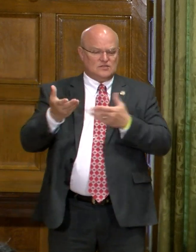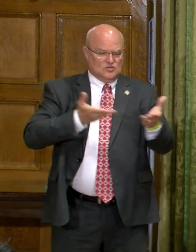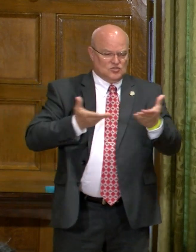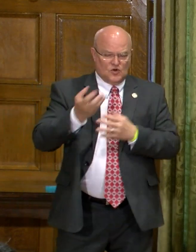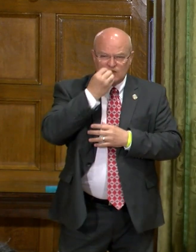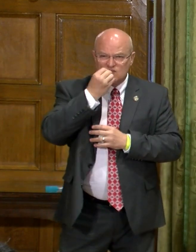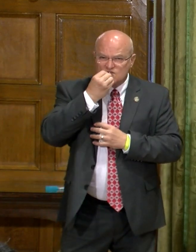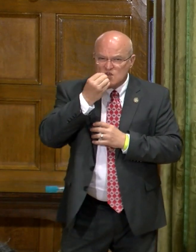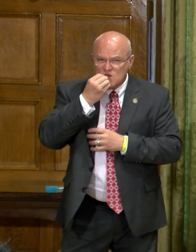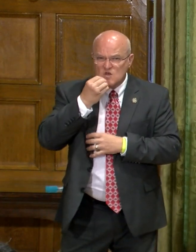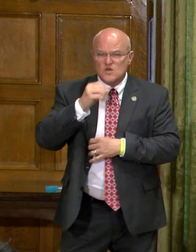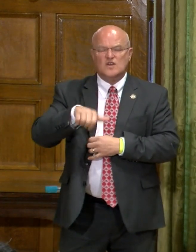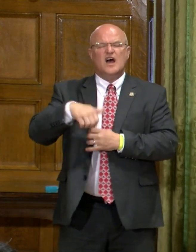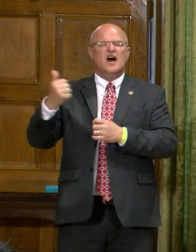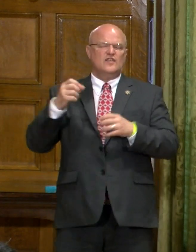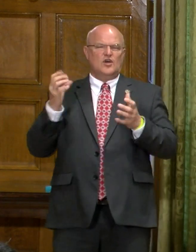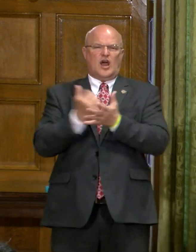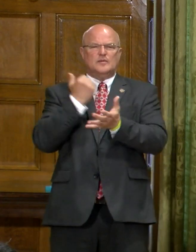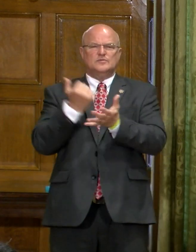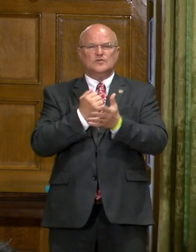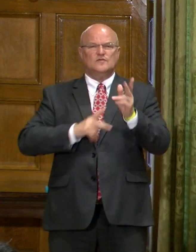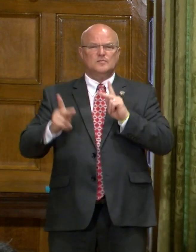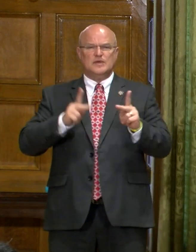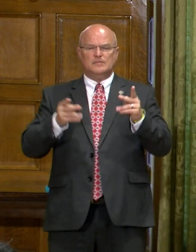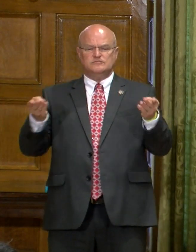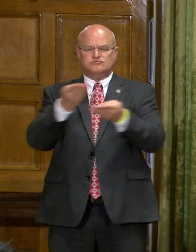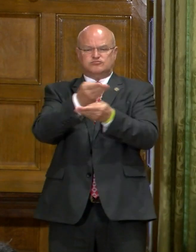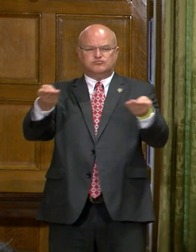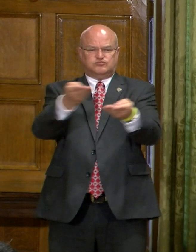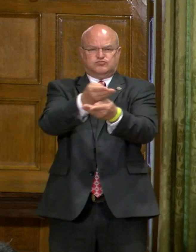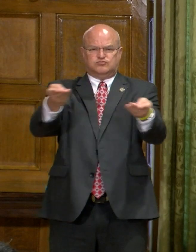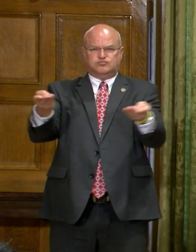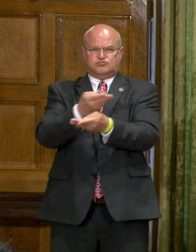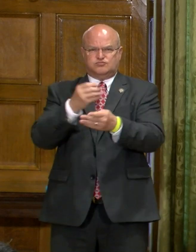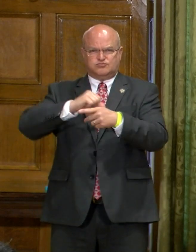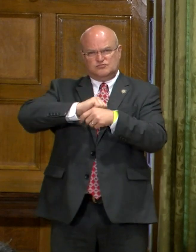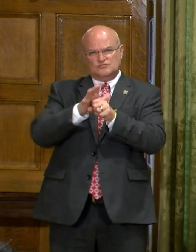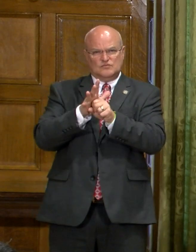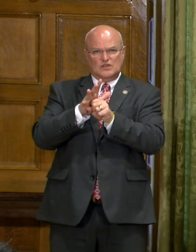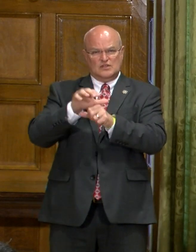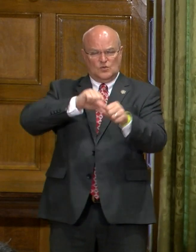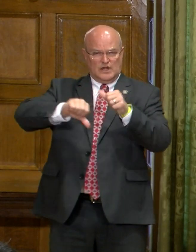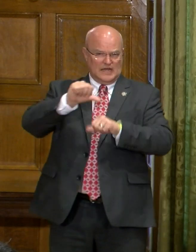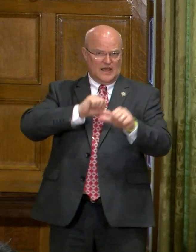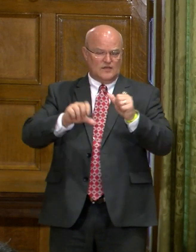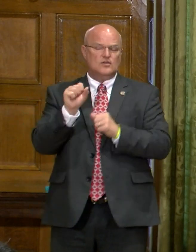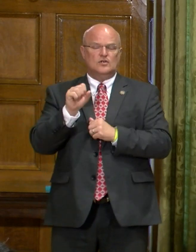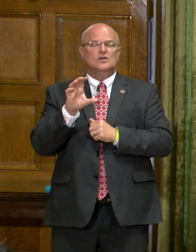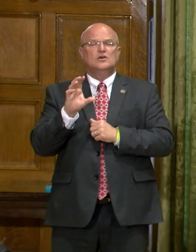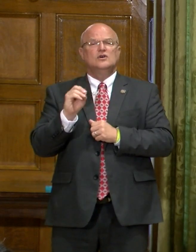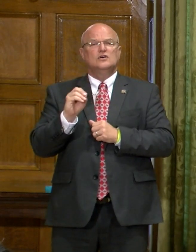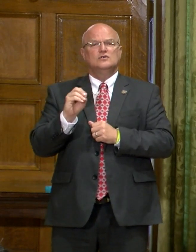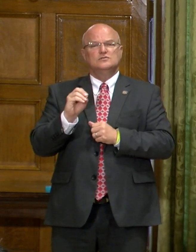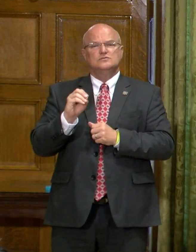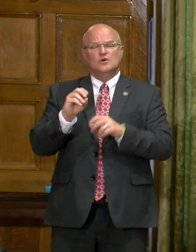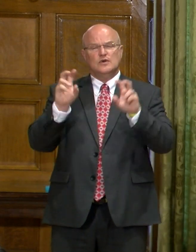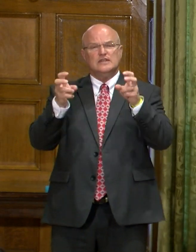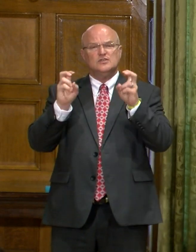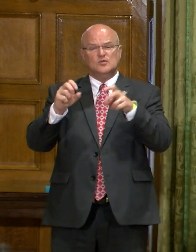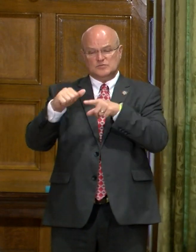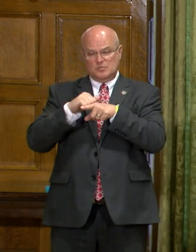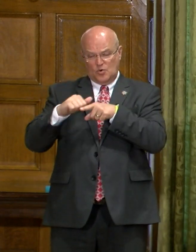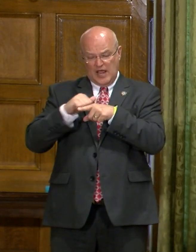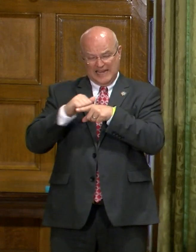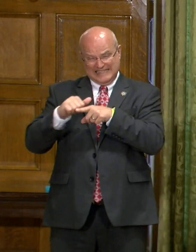other opportunities for people to pass COVID-19 to one another. And so in terms